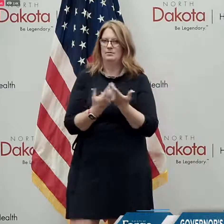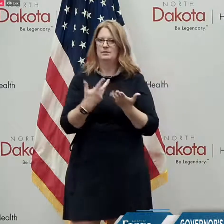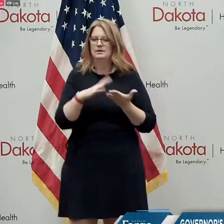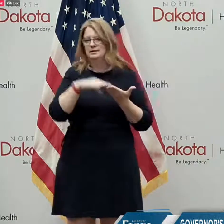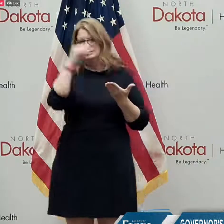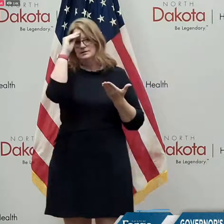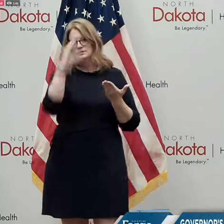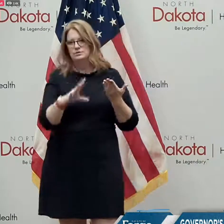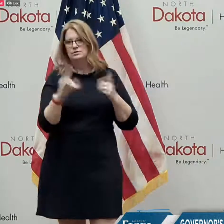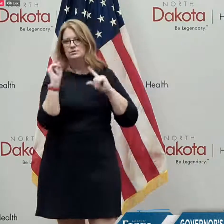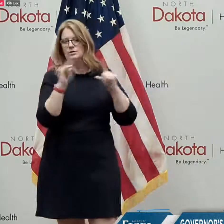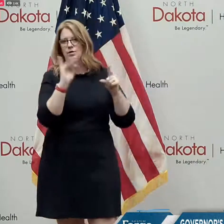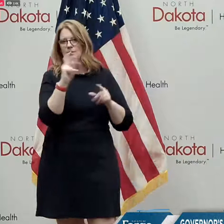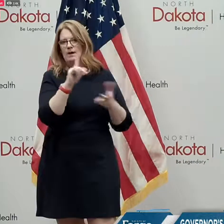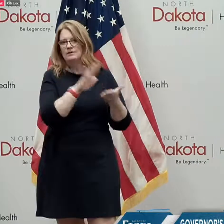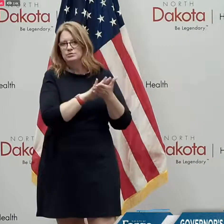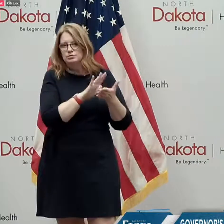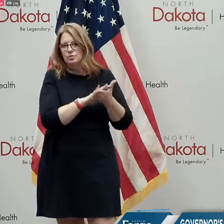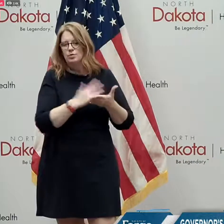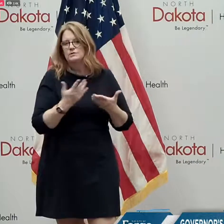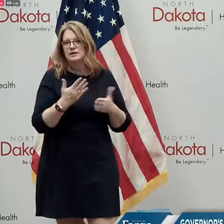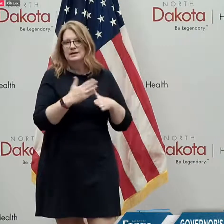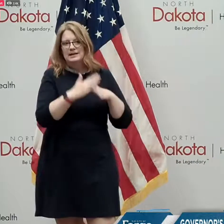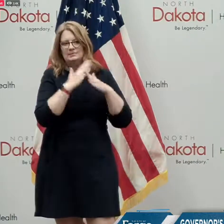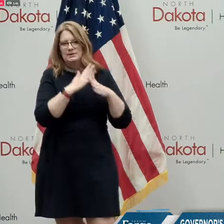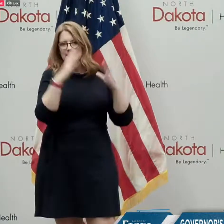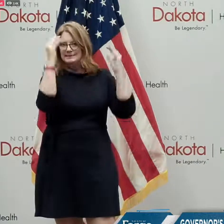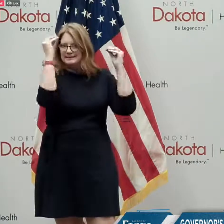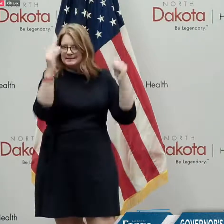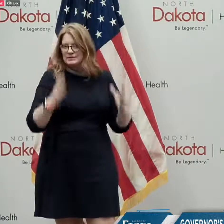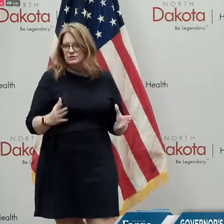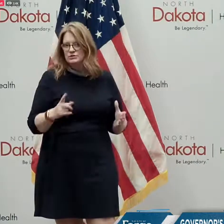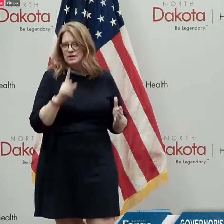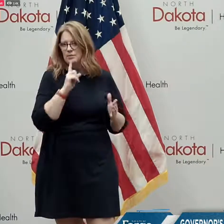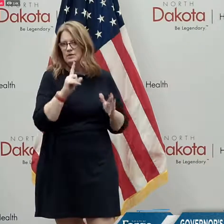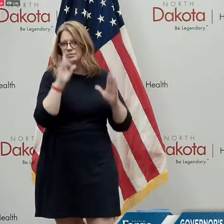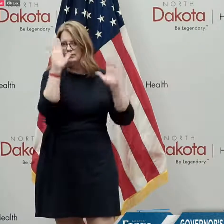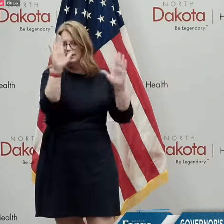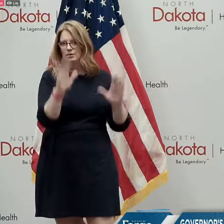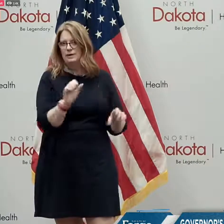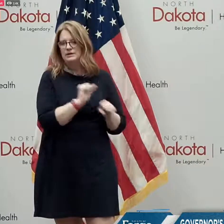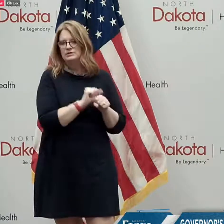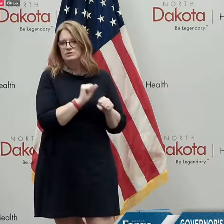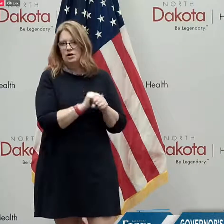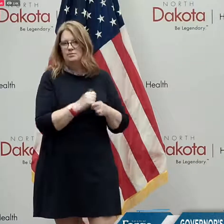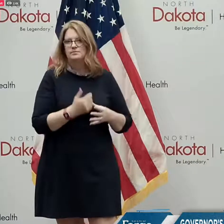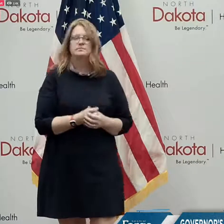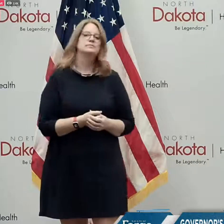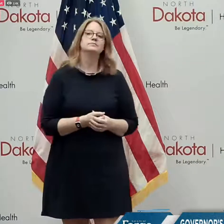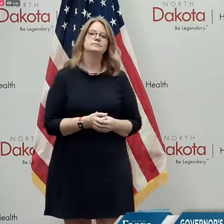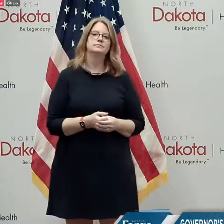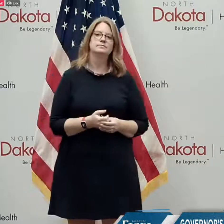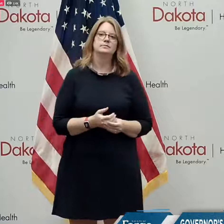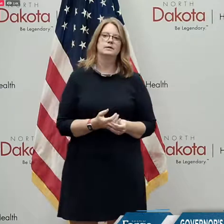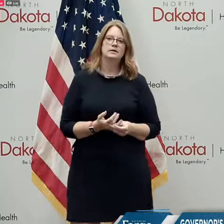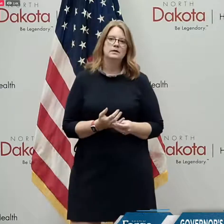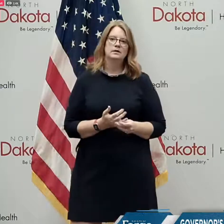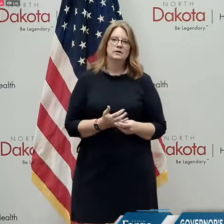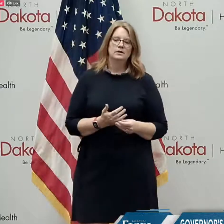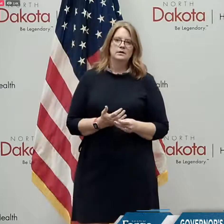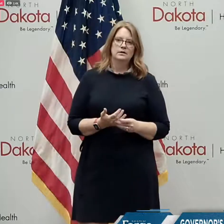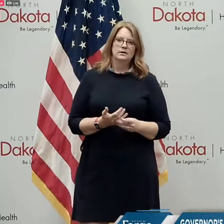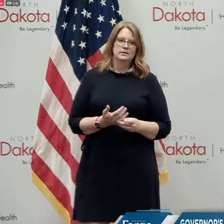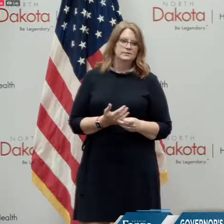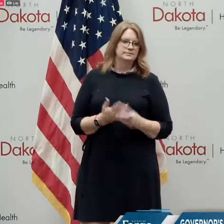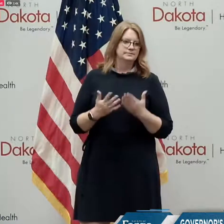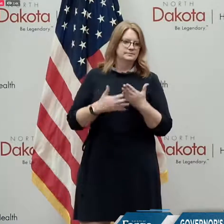school and stay there, and also to protect all of those teachers that are doing a great job being with those students every day. Next up,